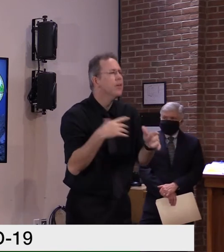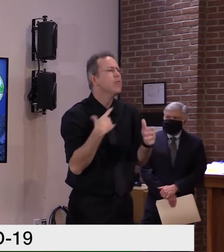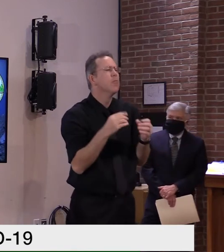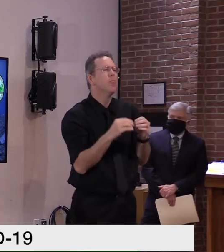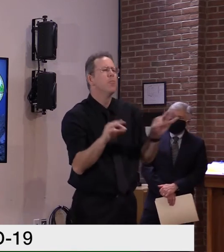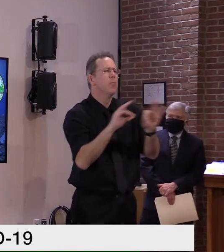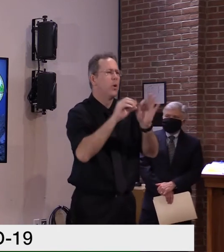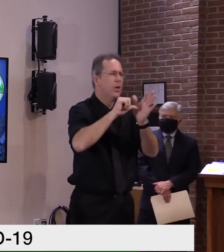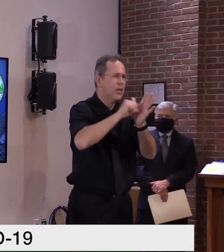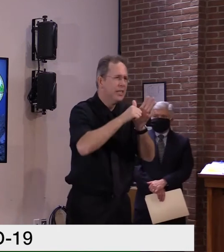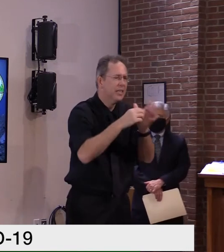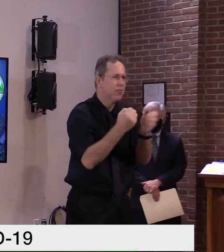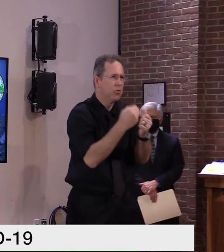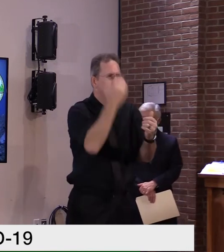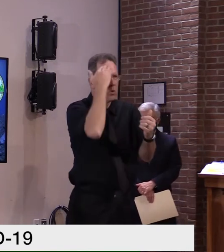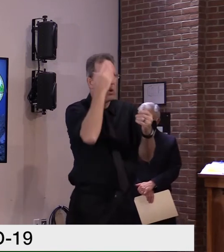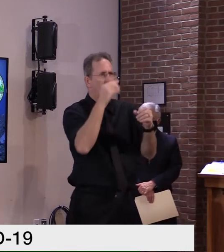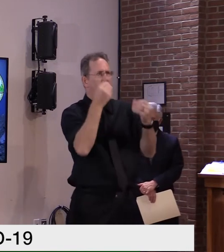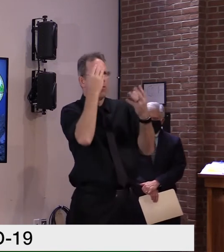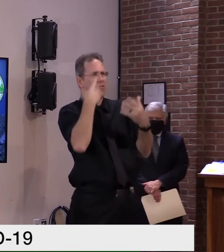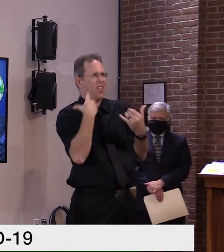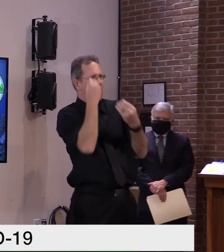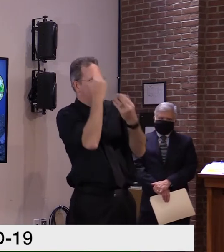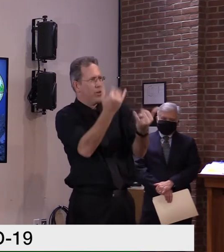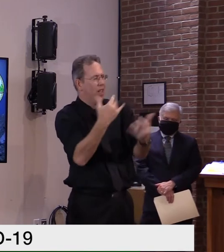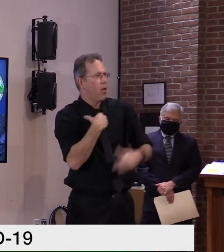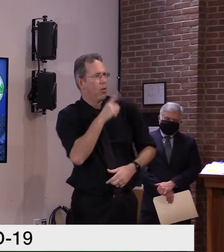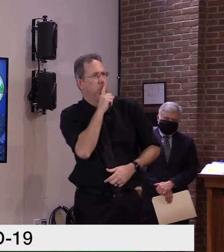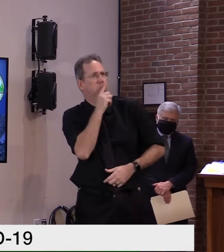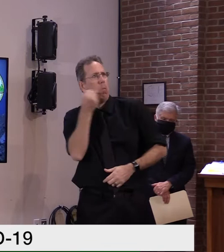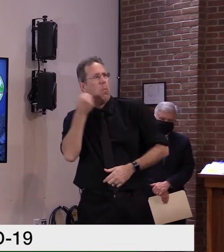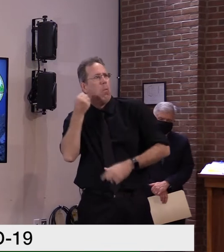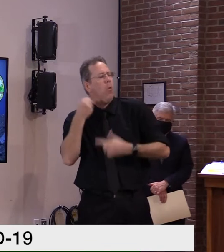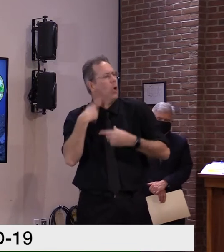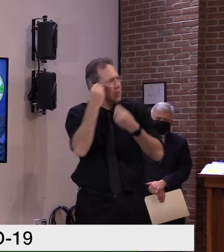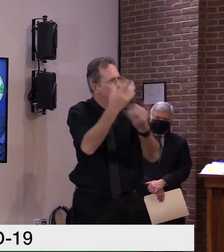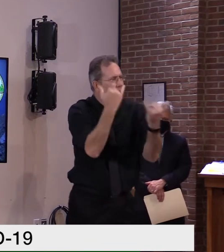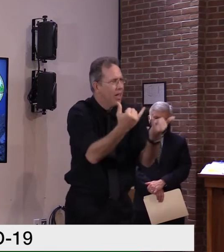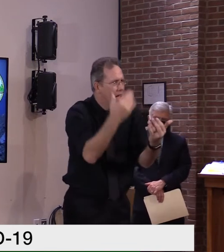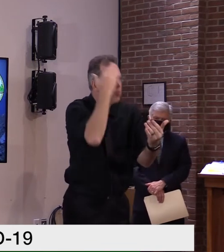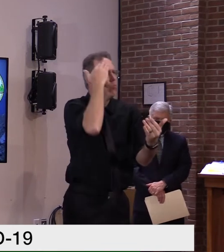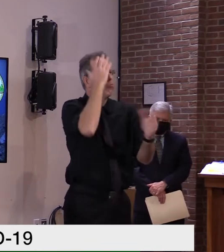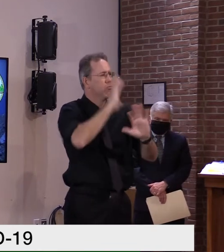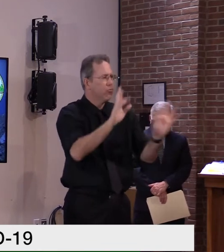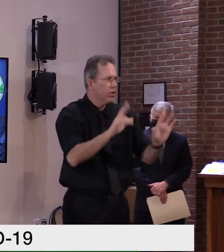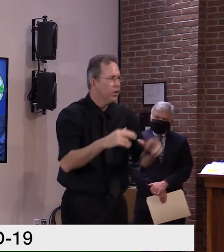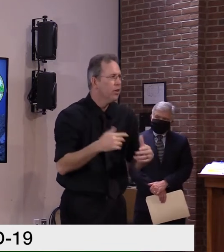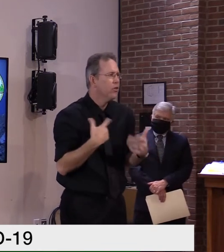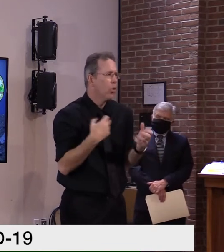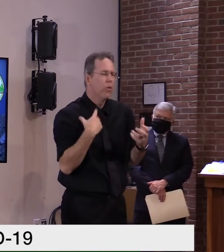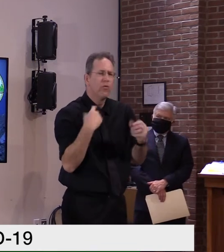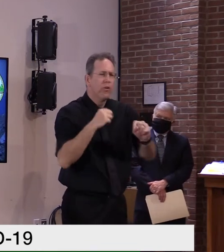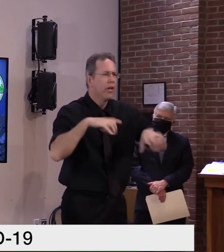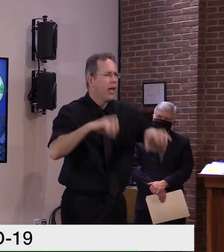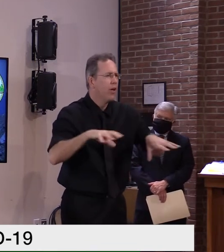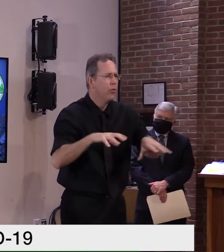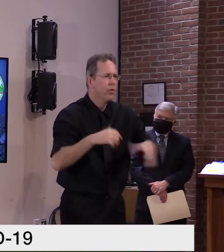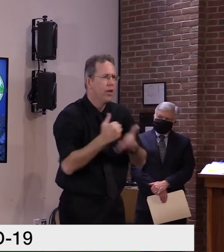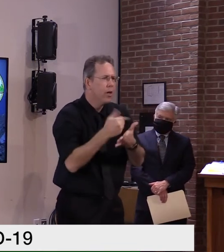So let us know what we can do to assist you in getting that test done. And we'll do everything